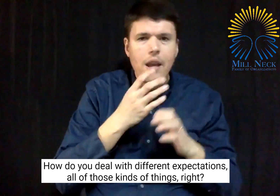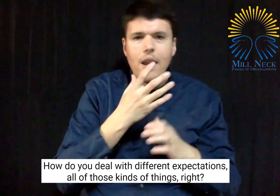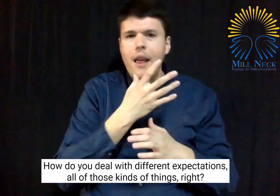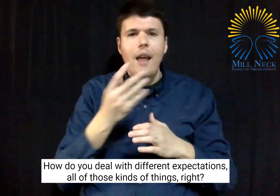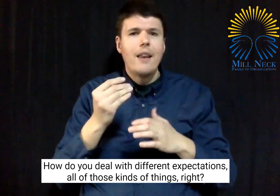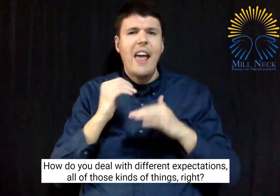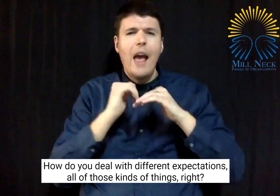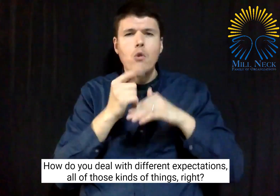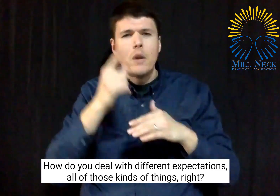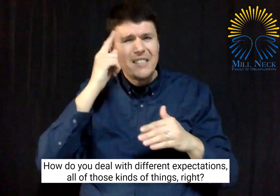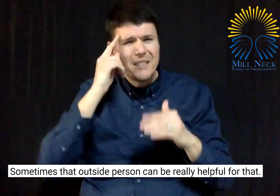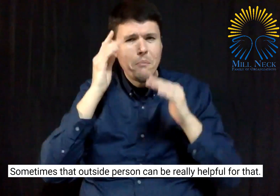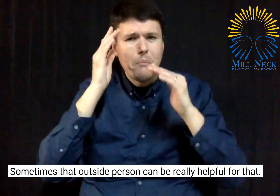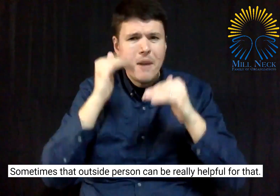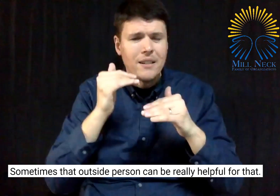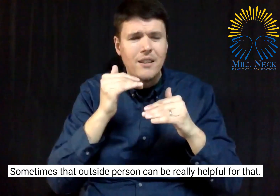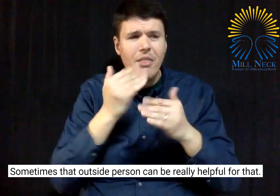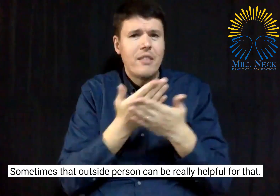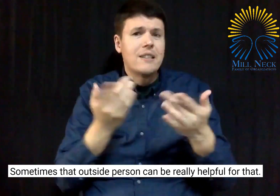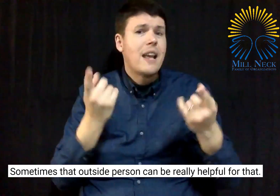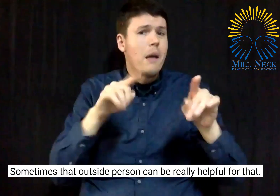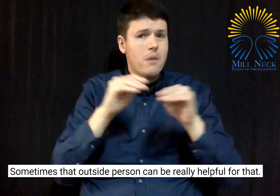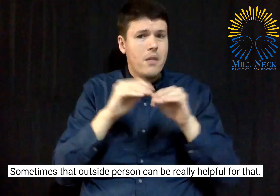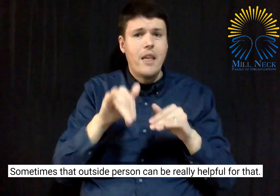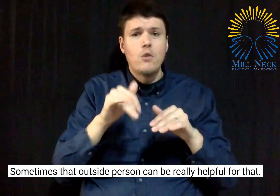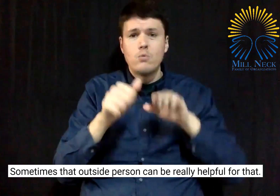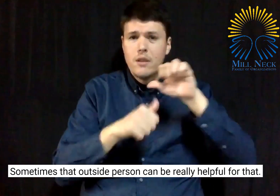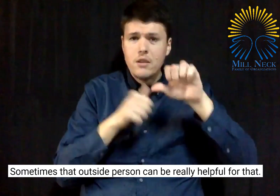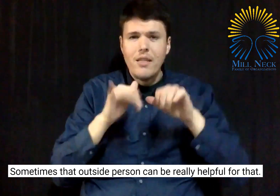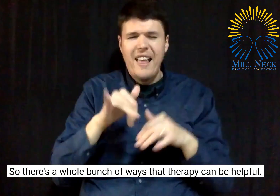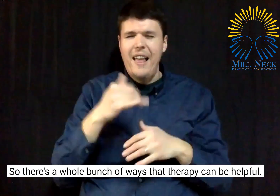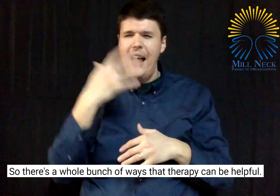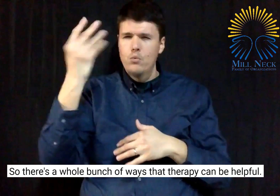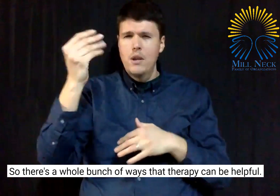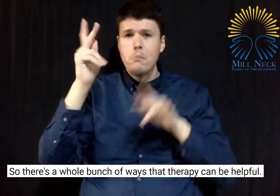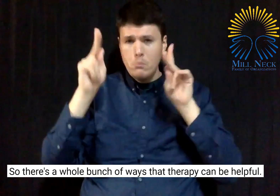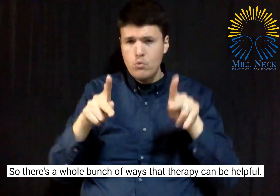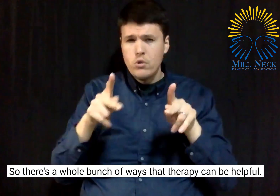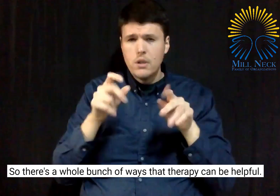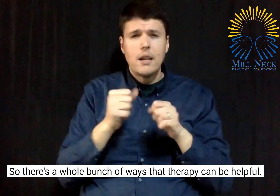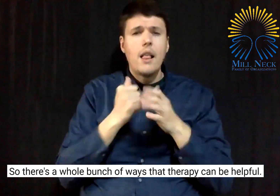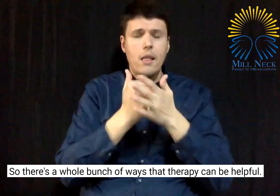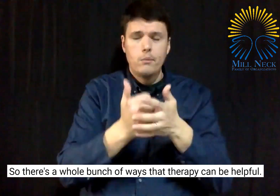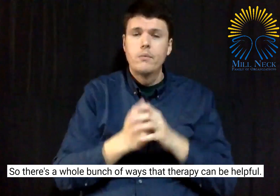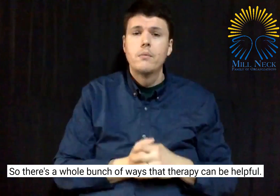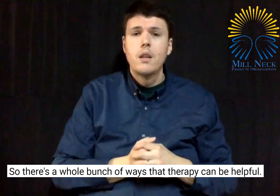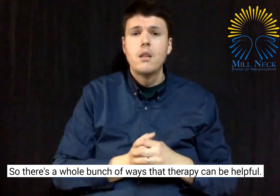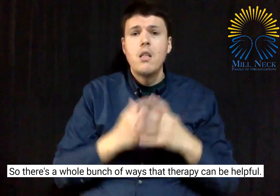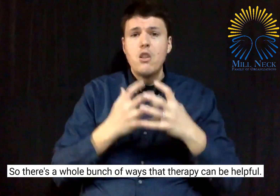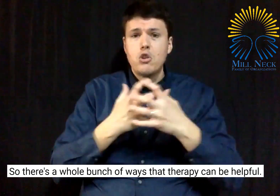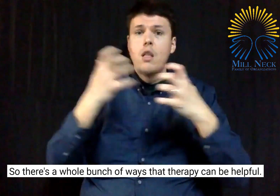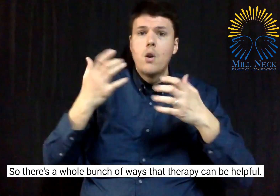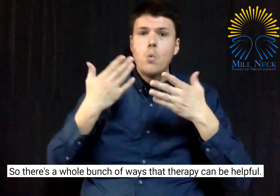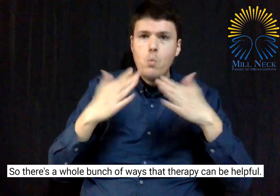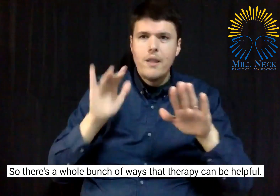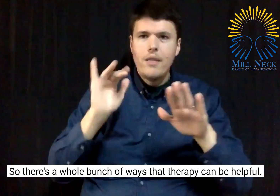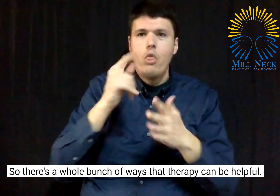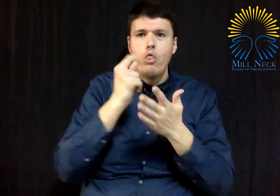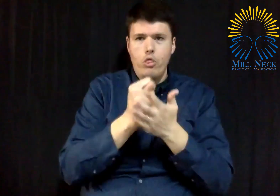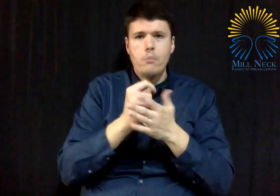those kinds of things, right? Sometimes that outside person can be really helpful for that. So there's a whole bunch of ways that therapy can be helpful.